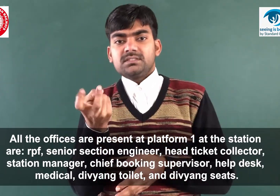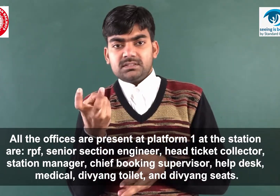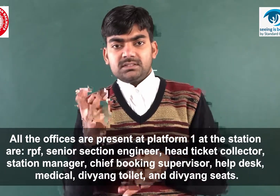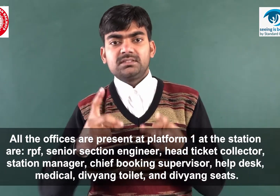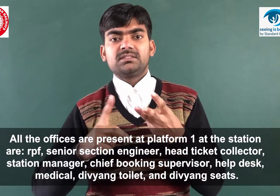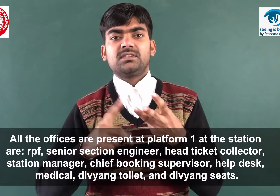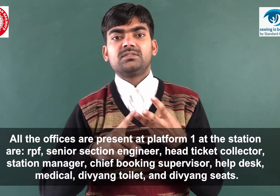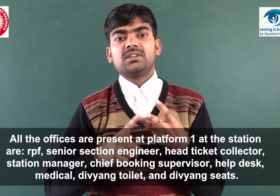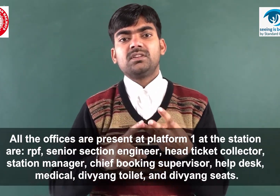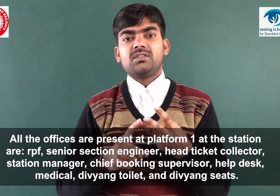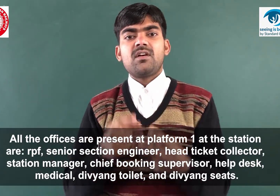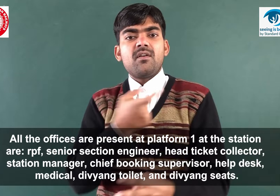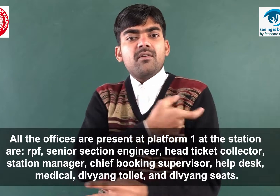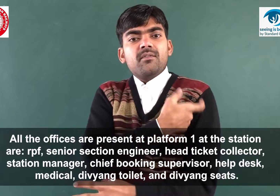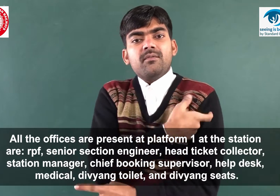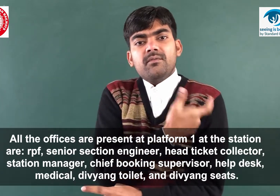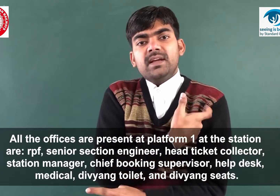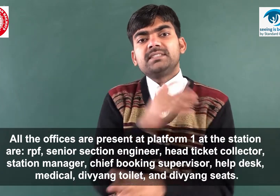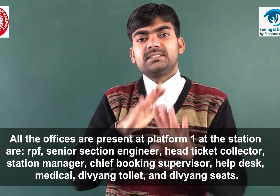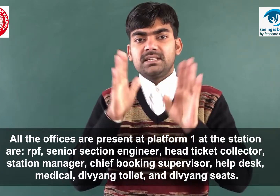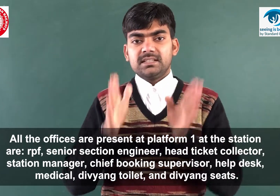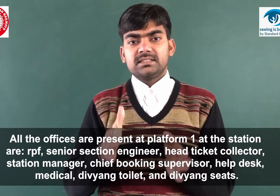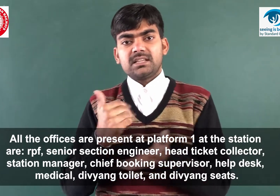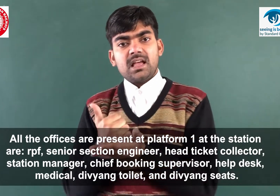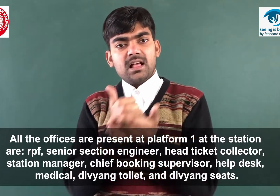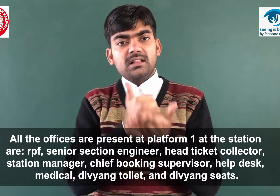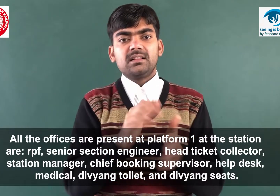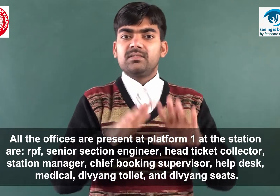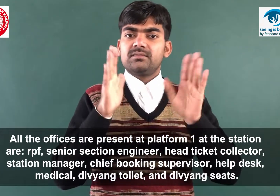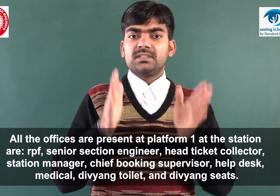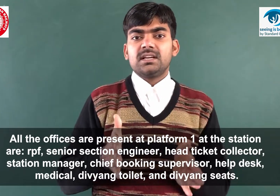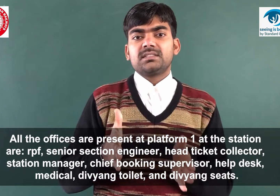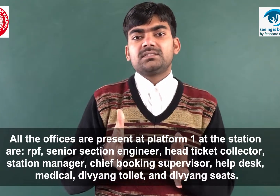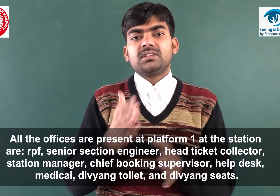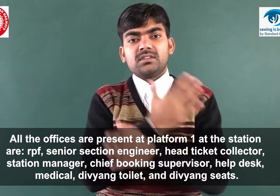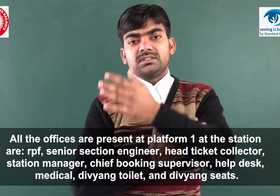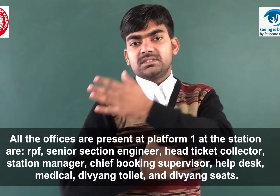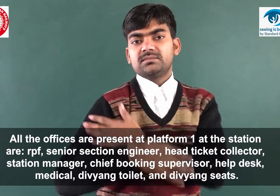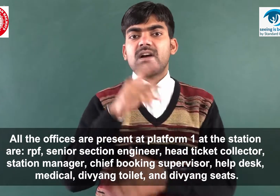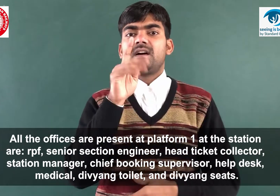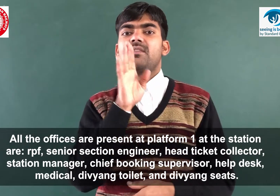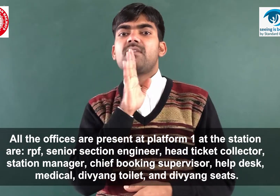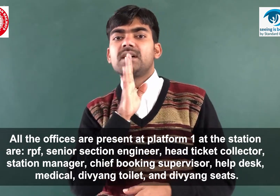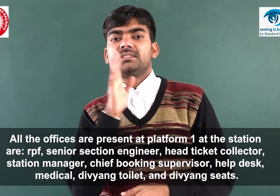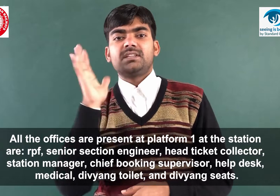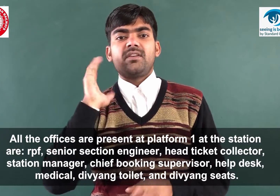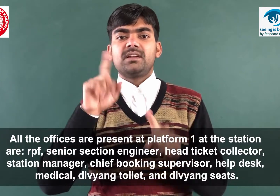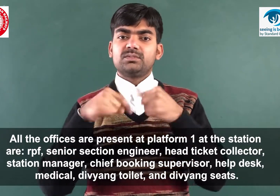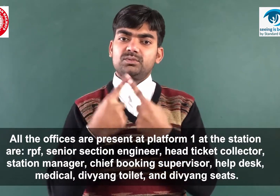Booking Supervisor, Help Desk, Medical, divyang toilet and divyang seats.